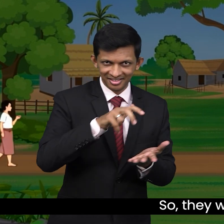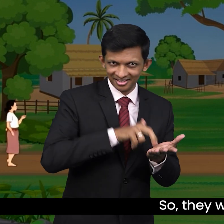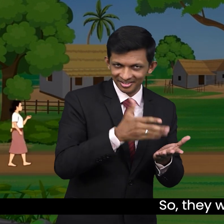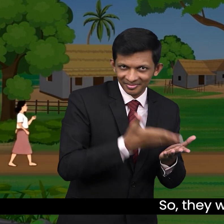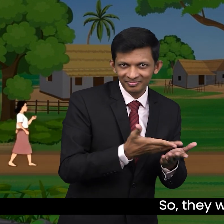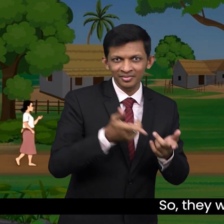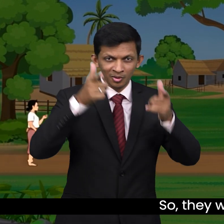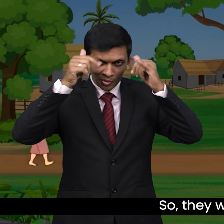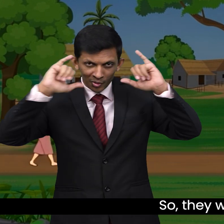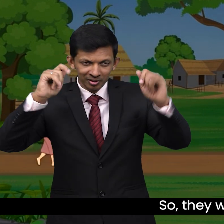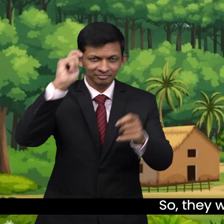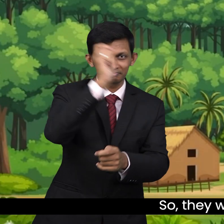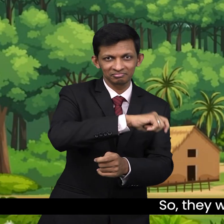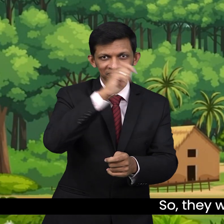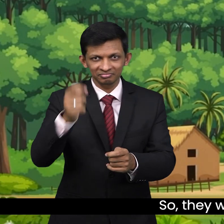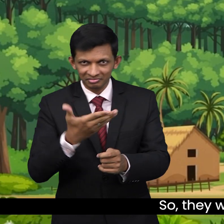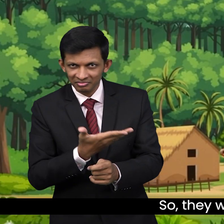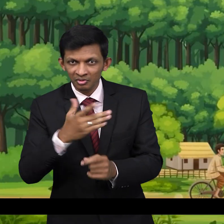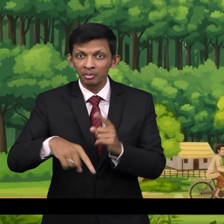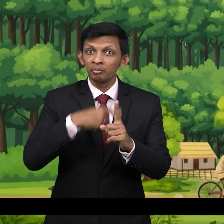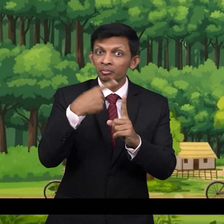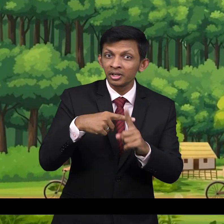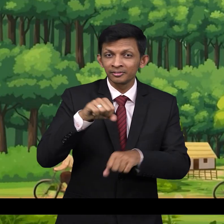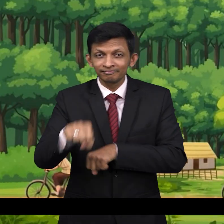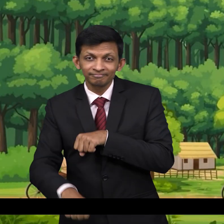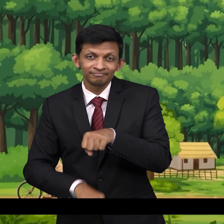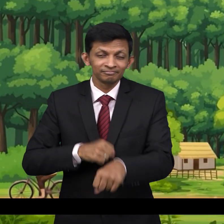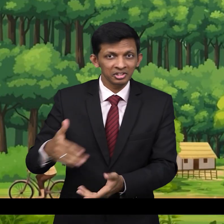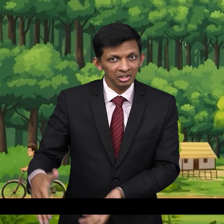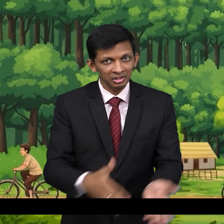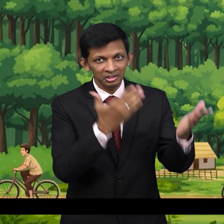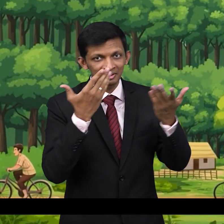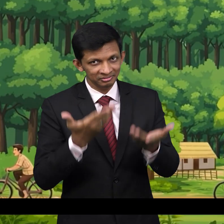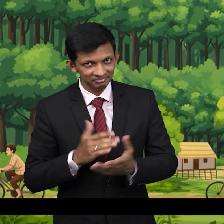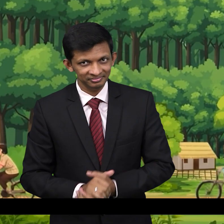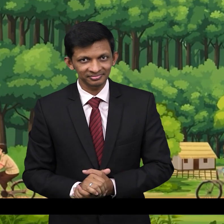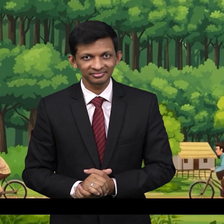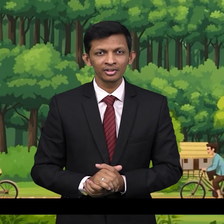So they walk or use bullock carts or bicycles.